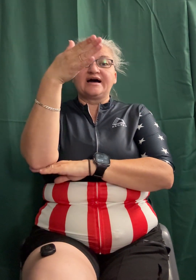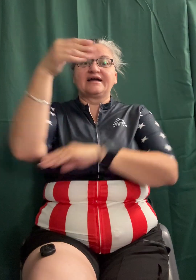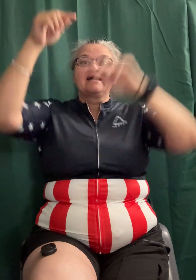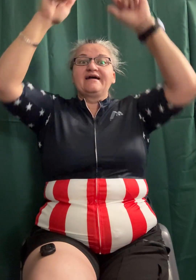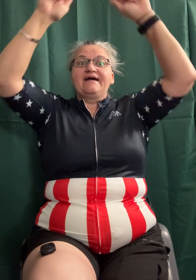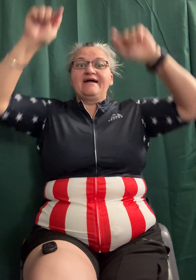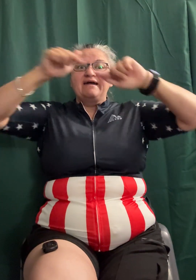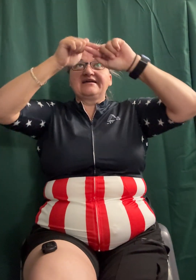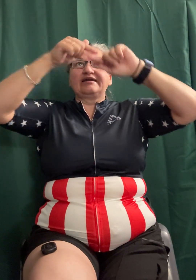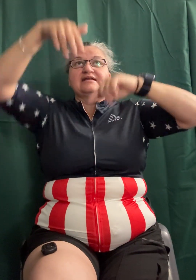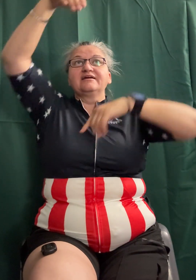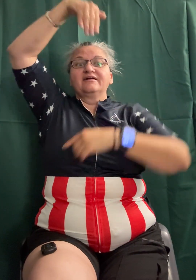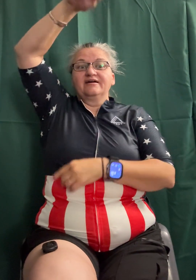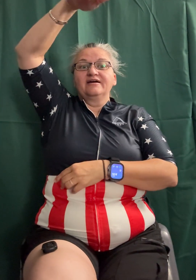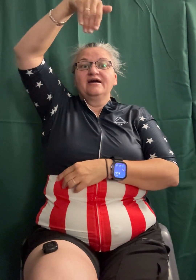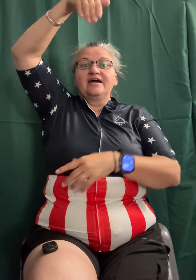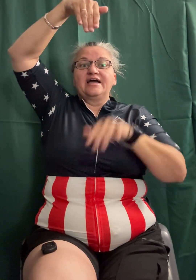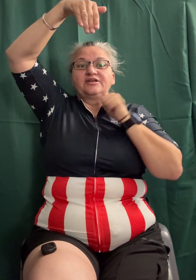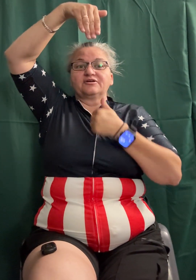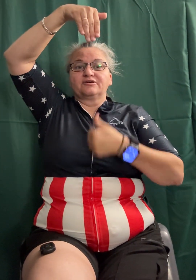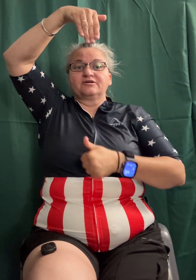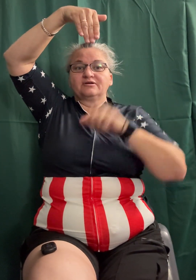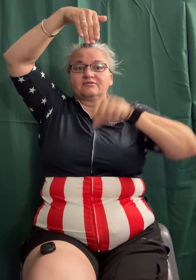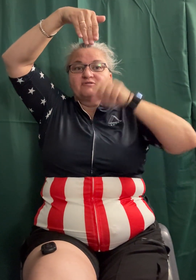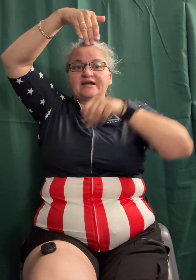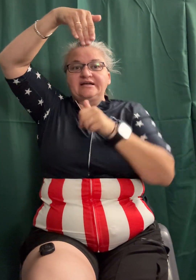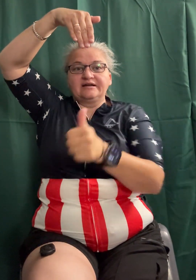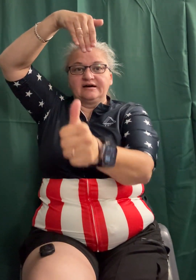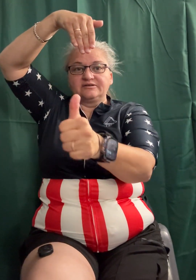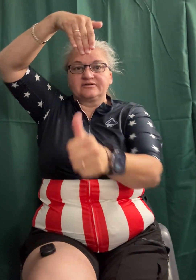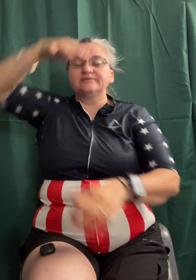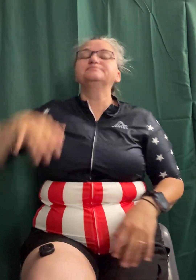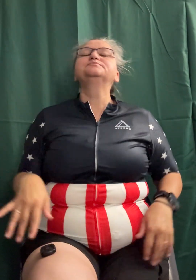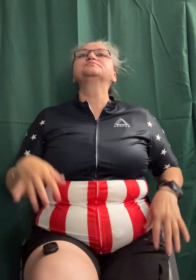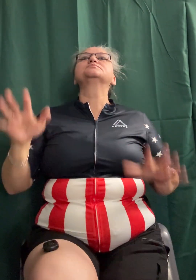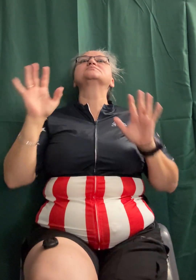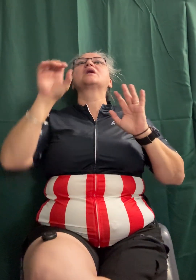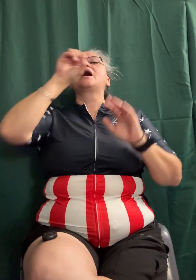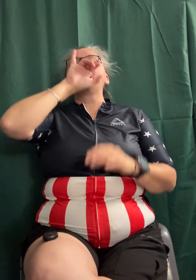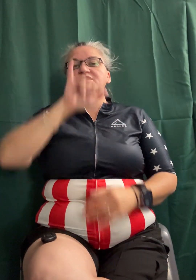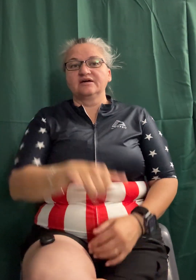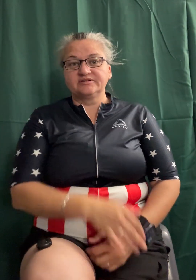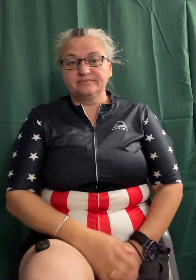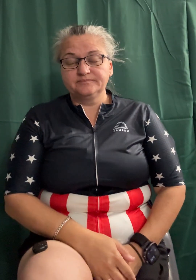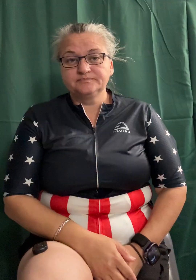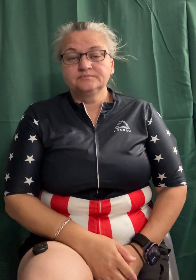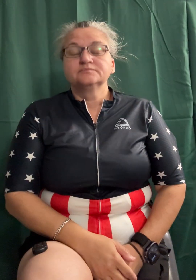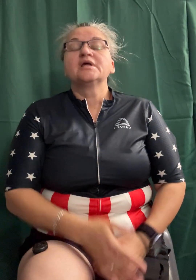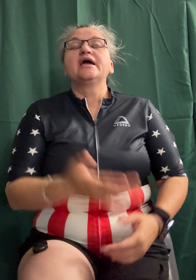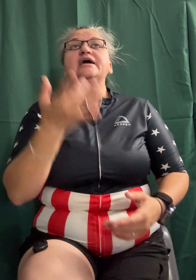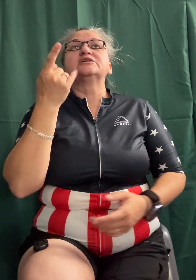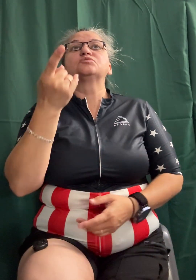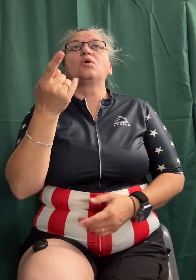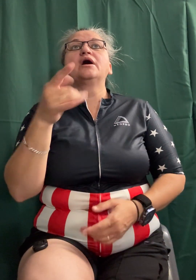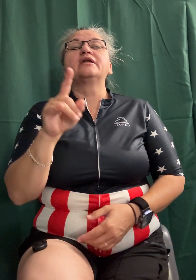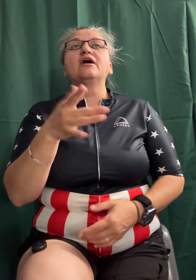flag hanging and you're riding under it. I love it. It is one of